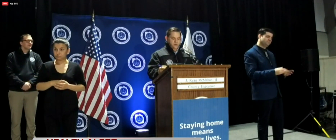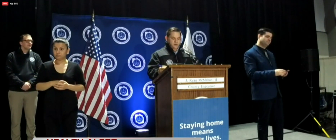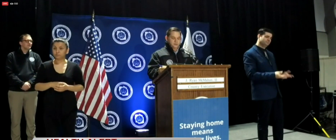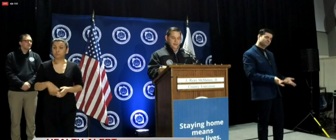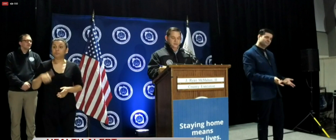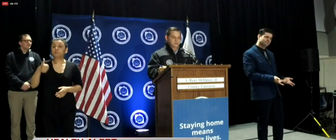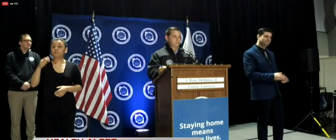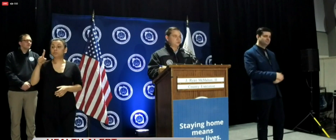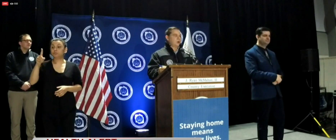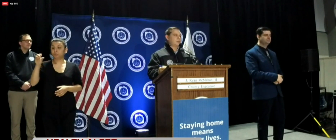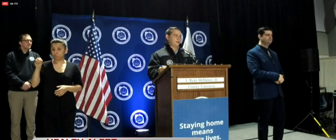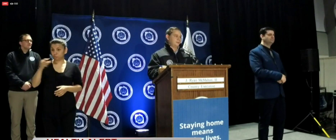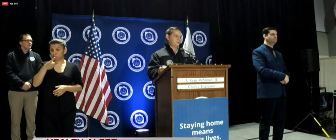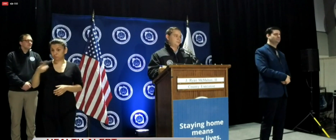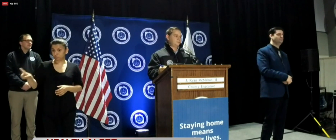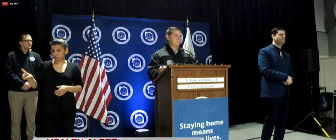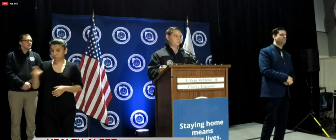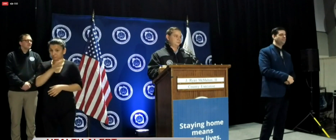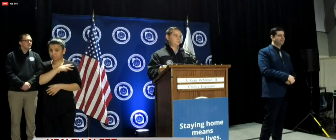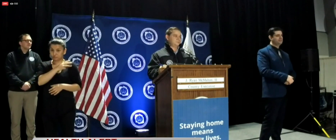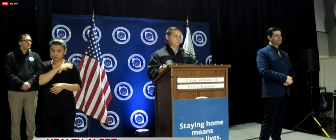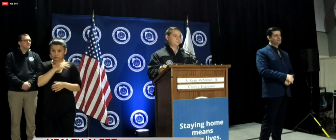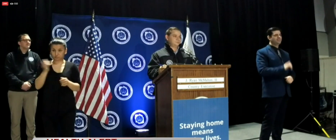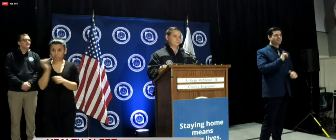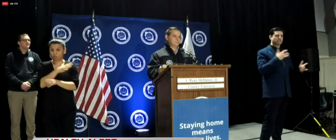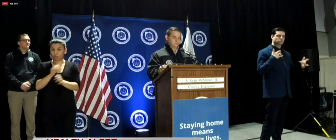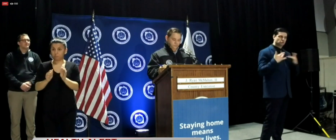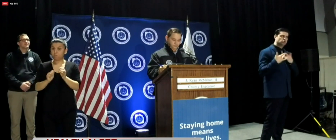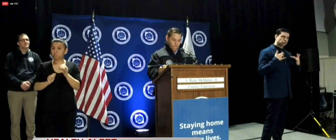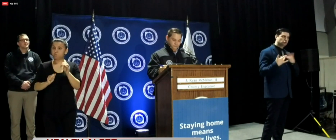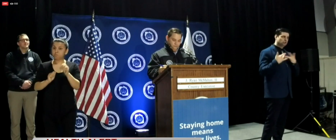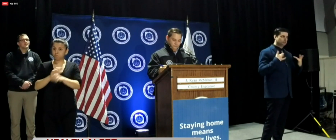So that's troubling.